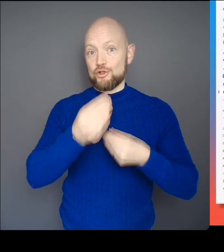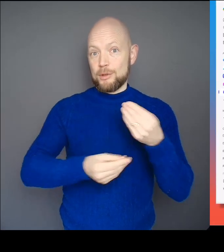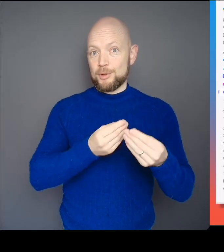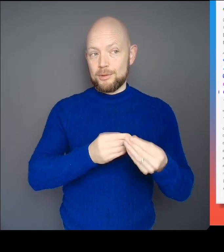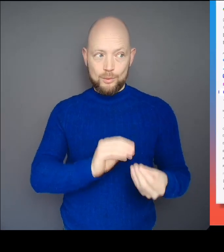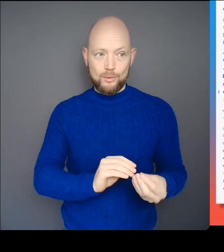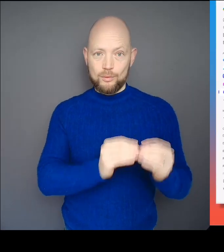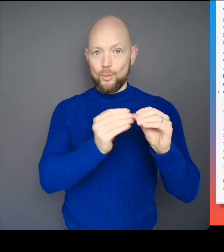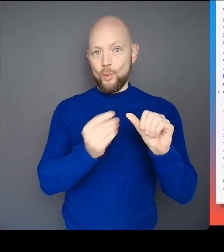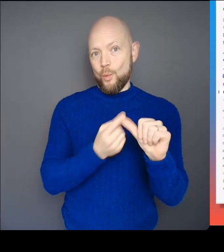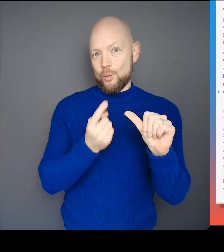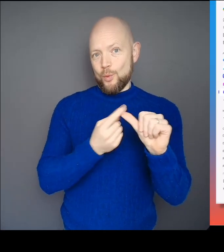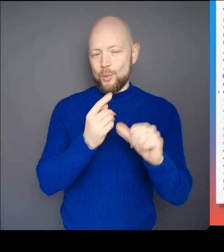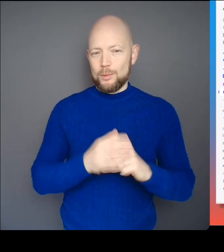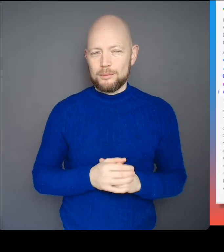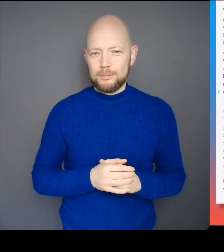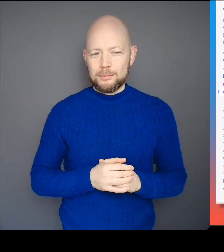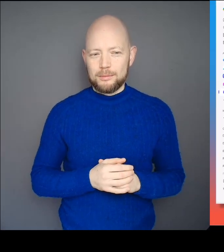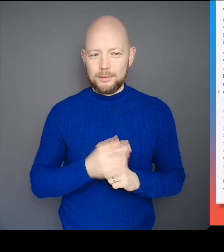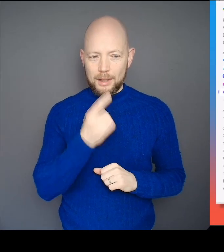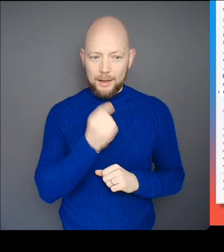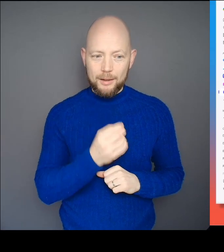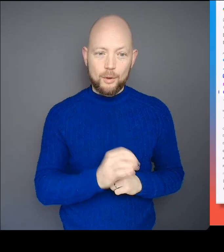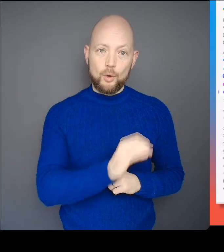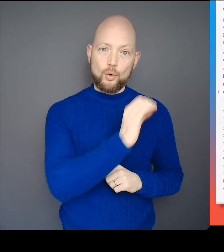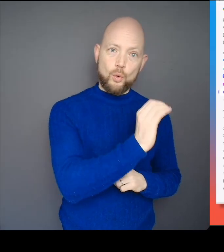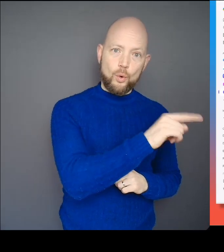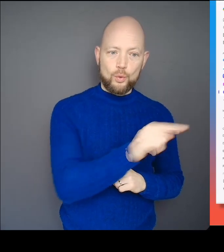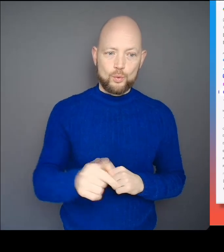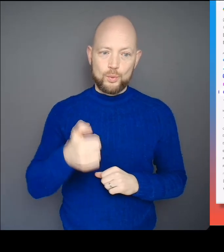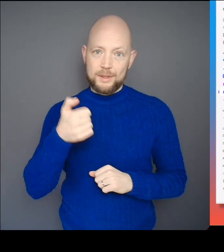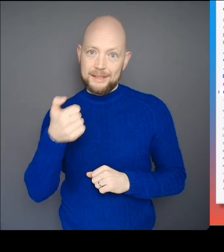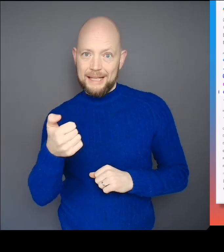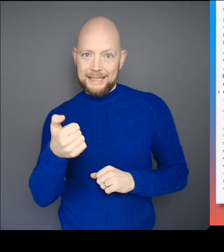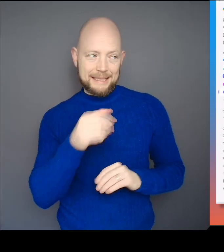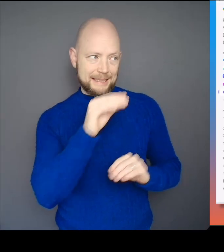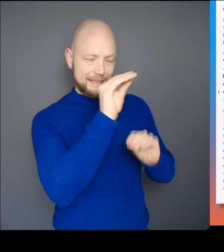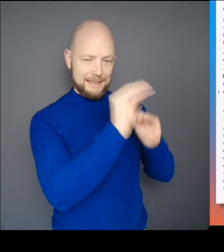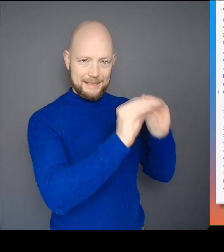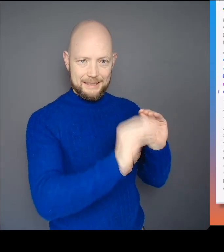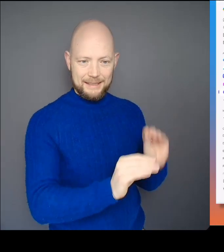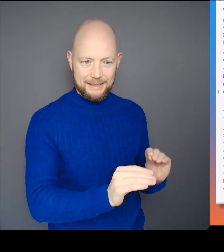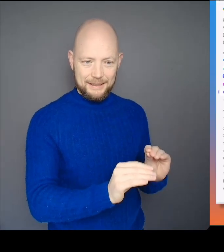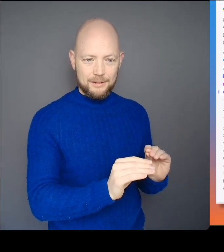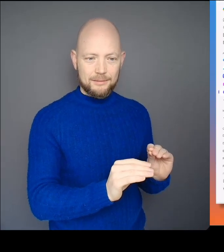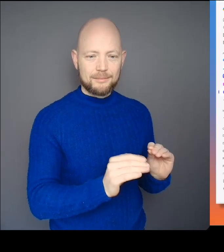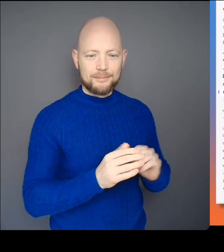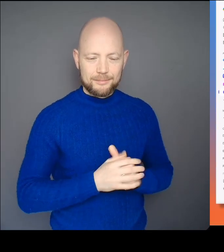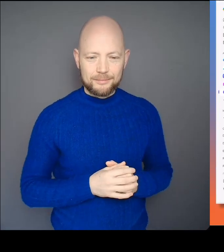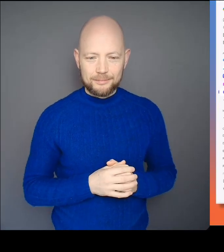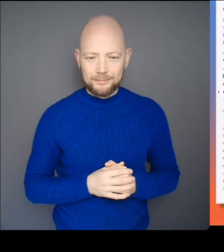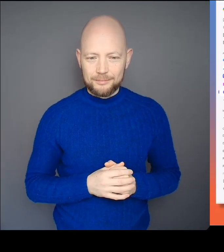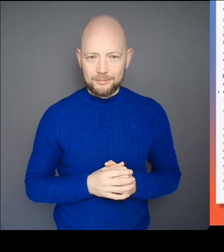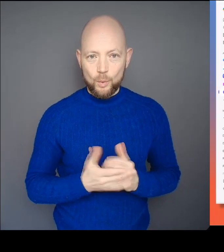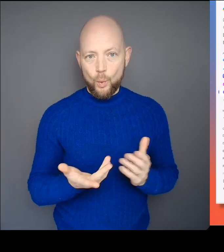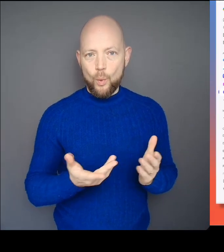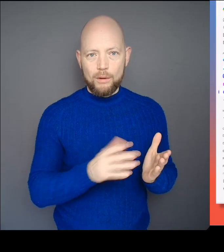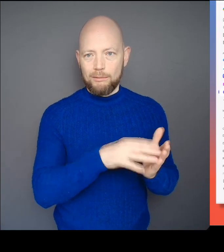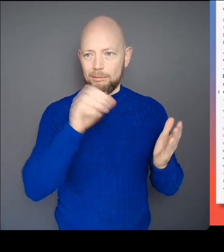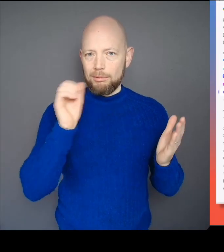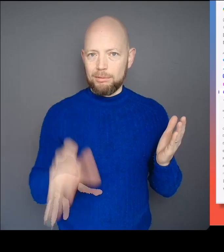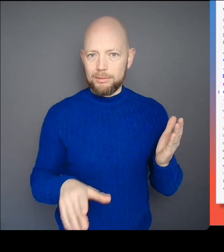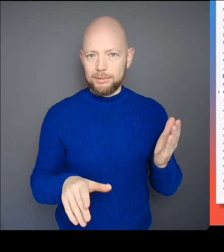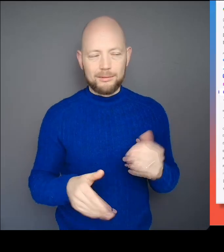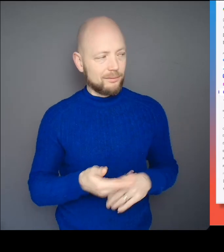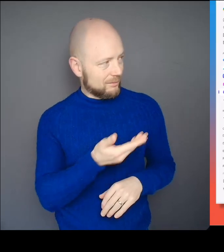that in the way I described it to put it in there. You can have between 0 and 6 of these. So this is quite a simple interface. You can just